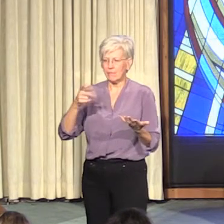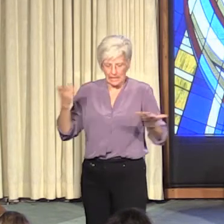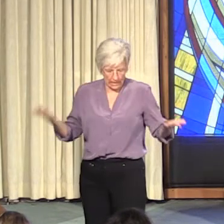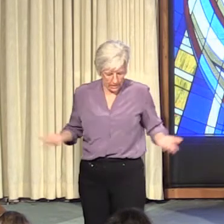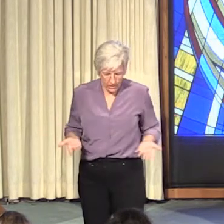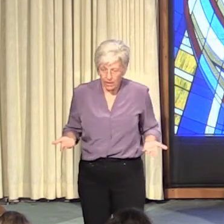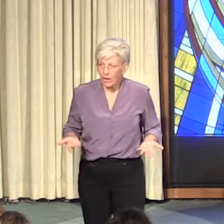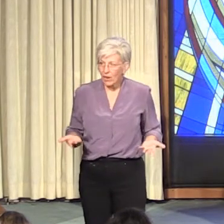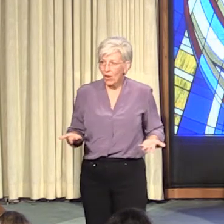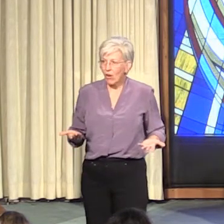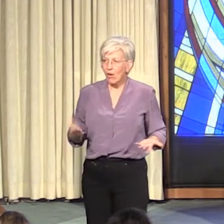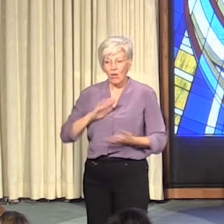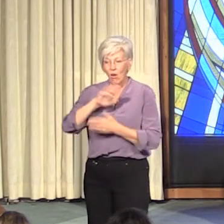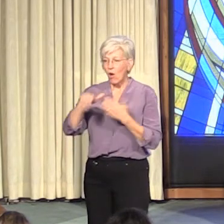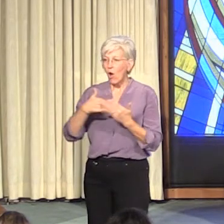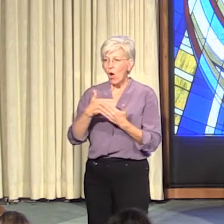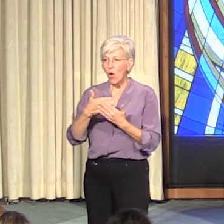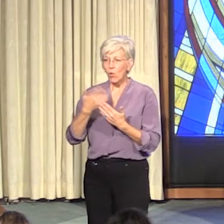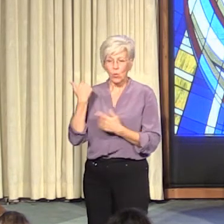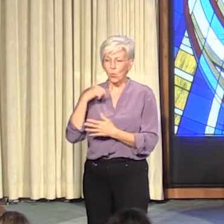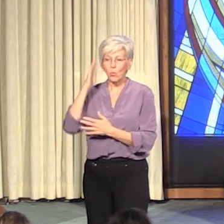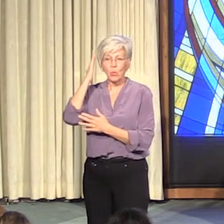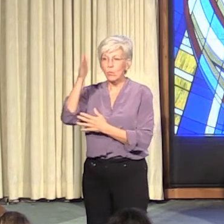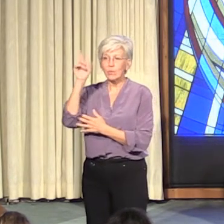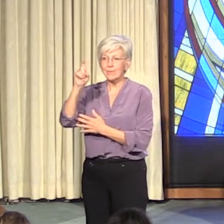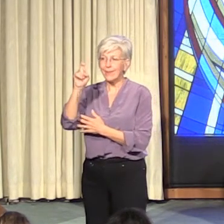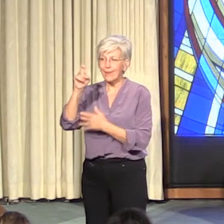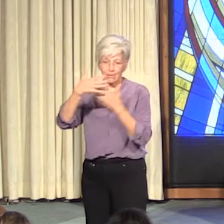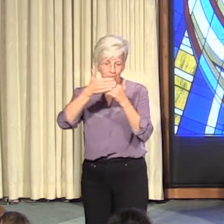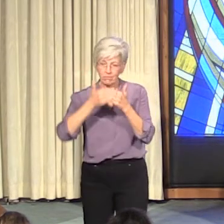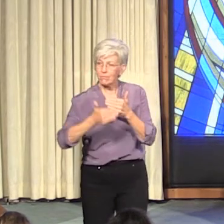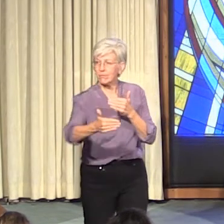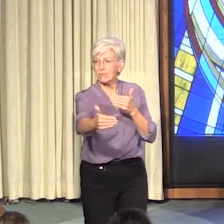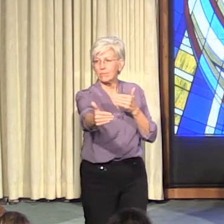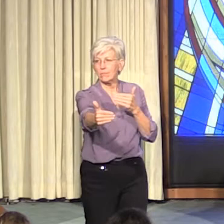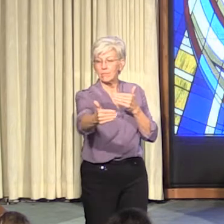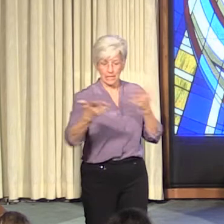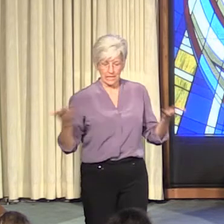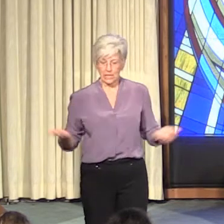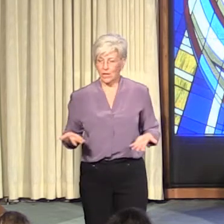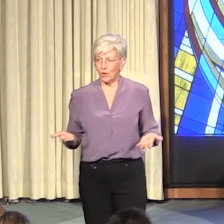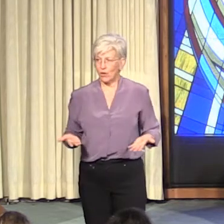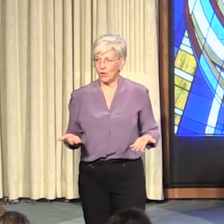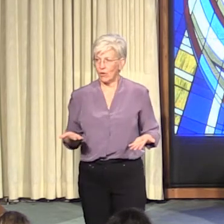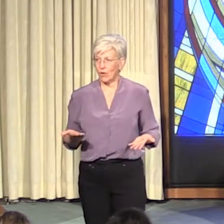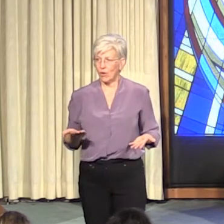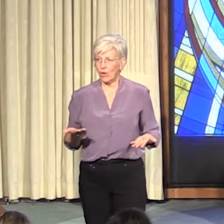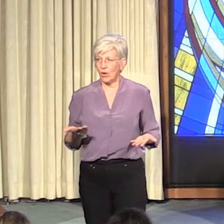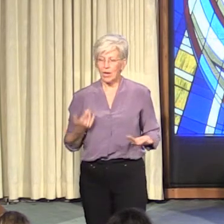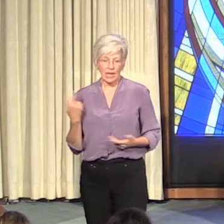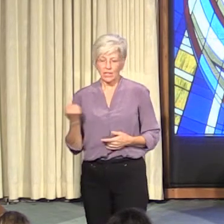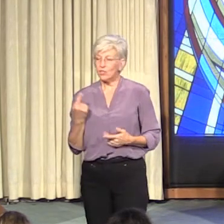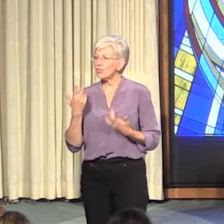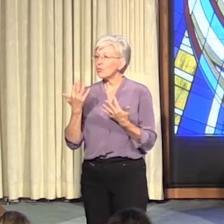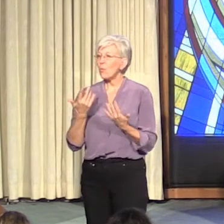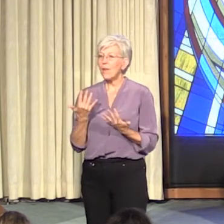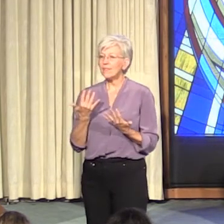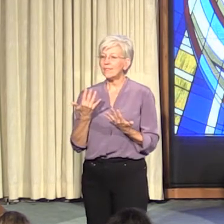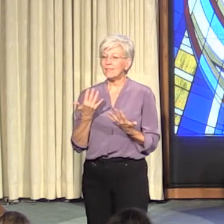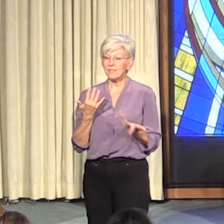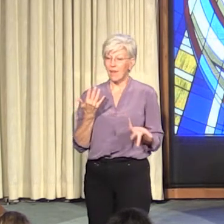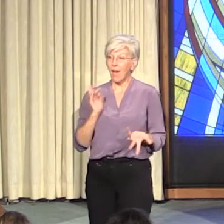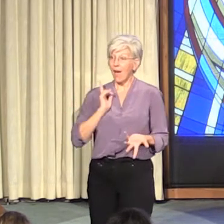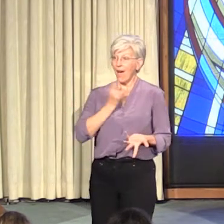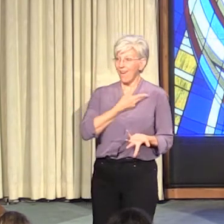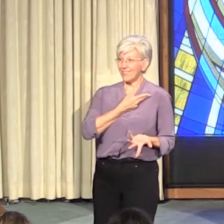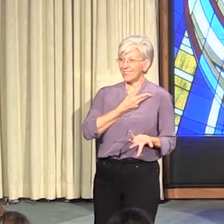All that we will ever need for all that lies ahead of us simply awaits our coming home